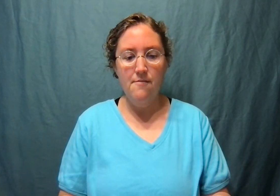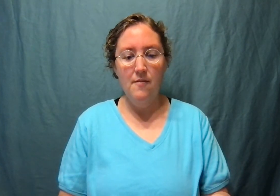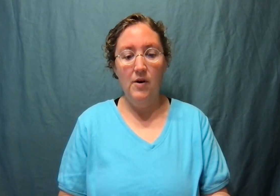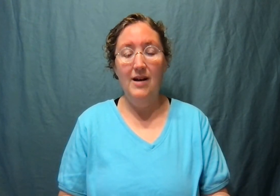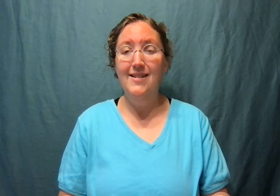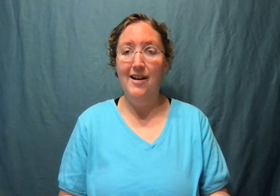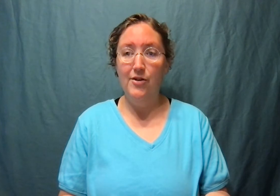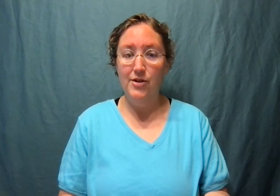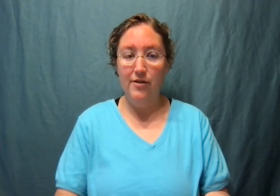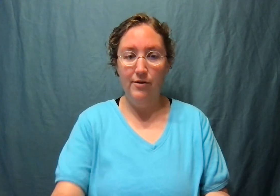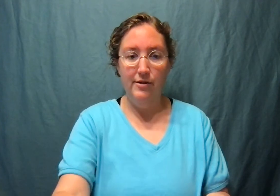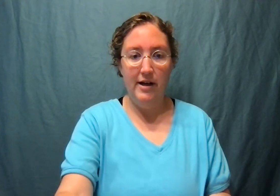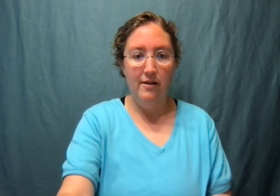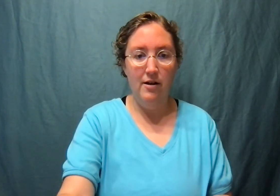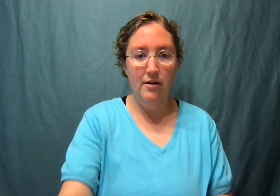All right, now there's another little dialogue.